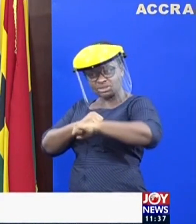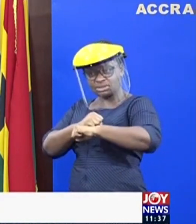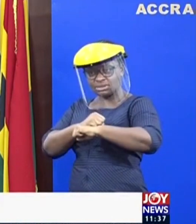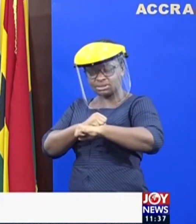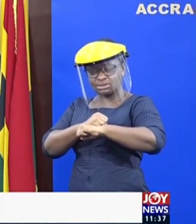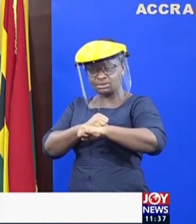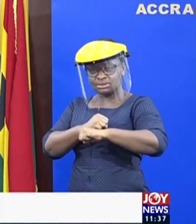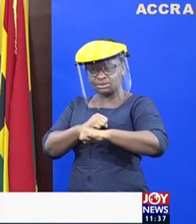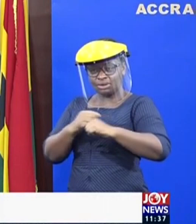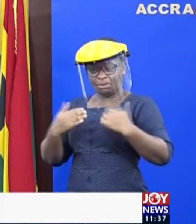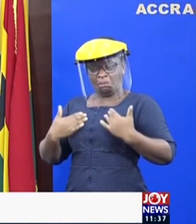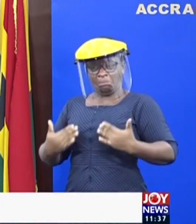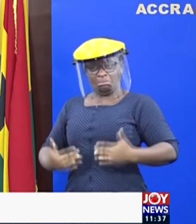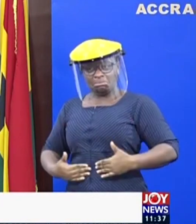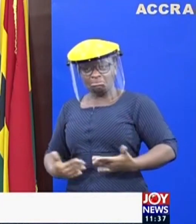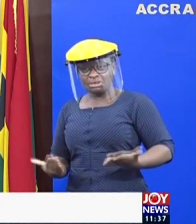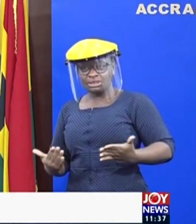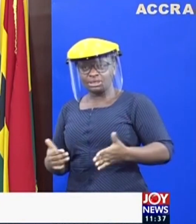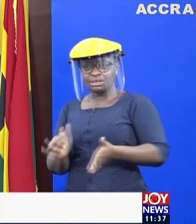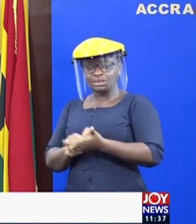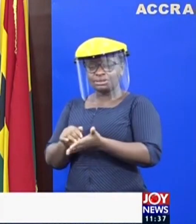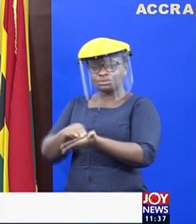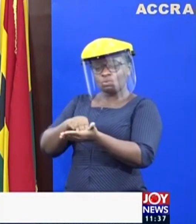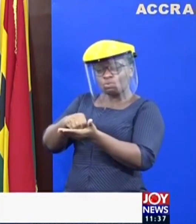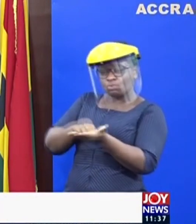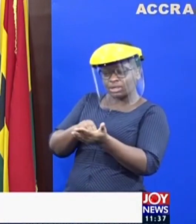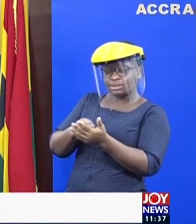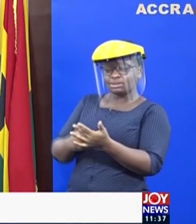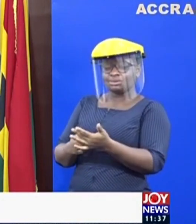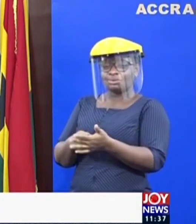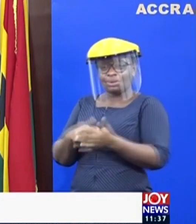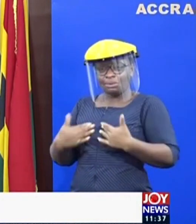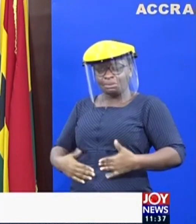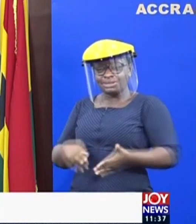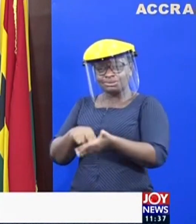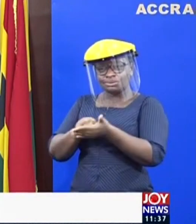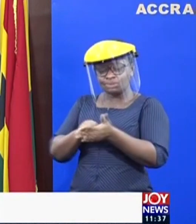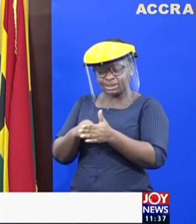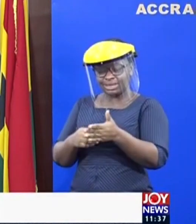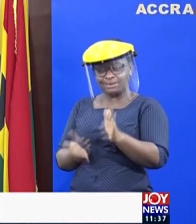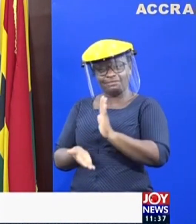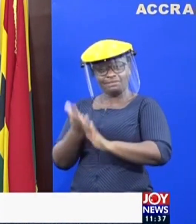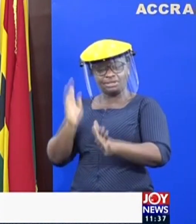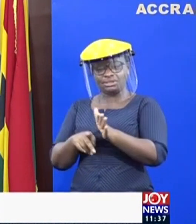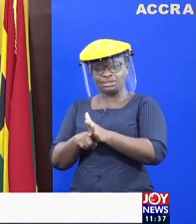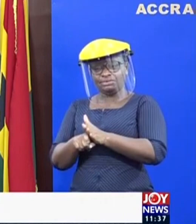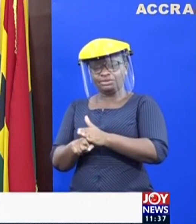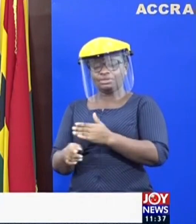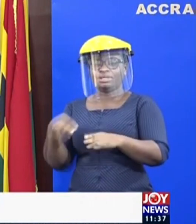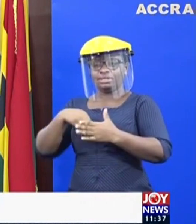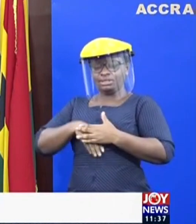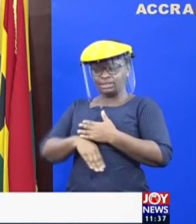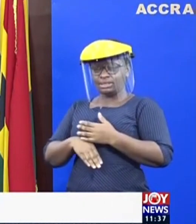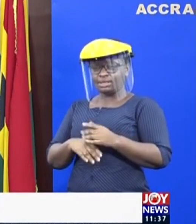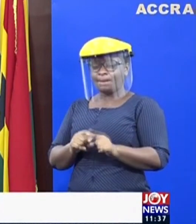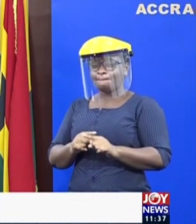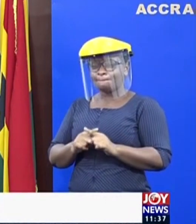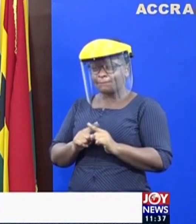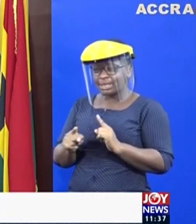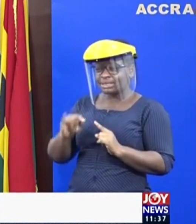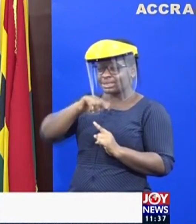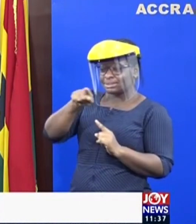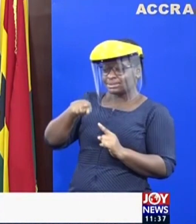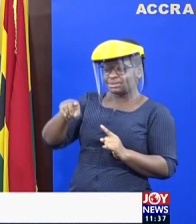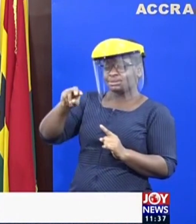call the mucosal lining. And this is where, if it is weak, it's easy for a virus to enter. So it has some protection of the linings in the mouth, the